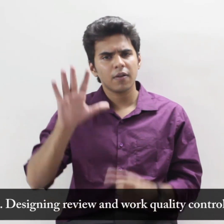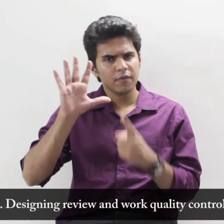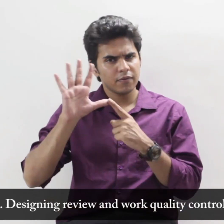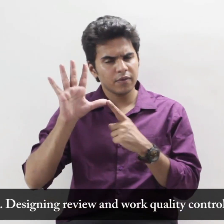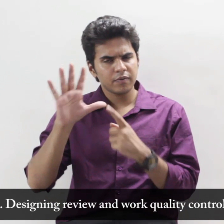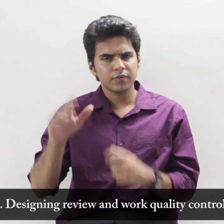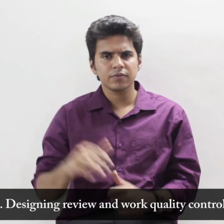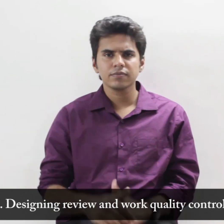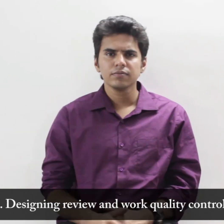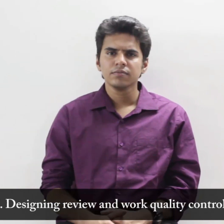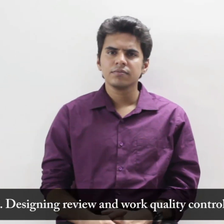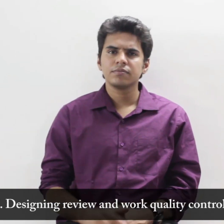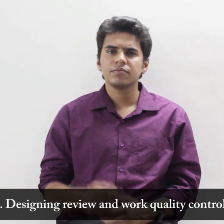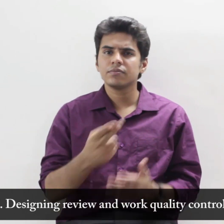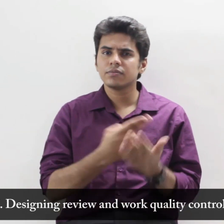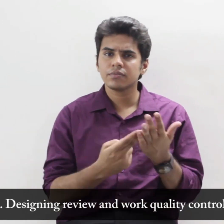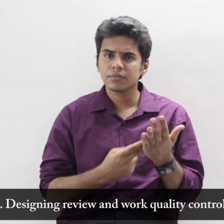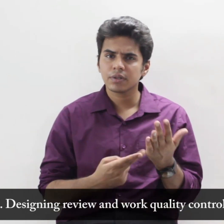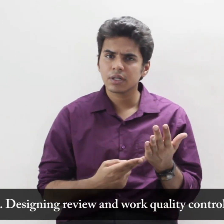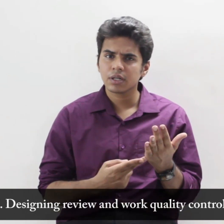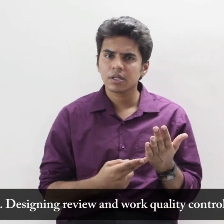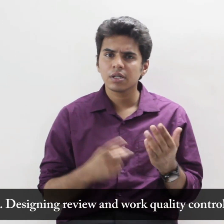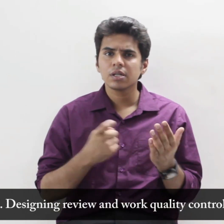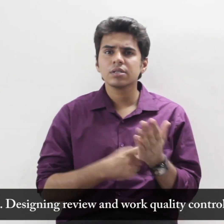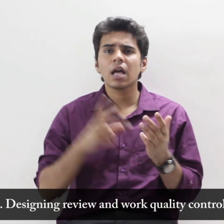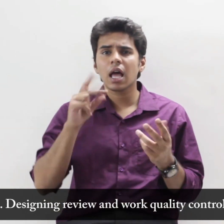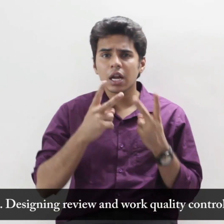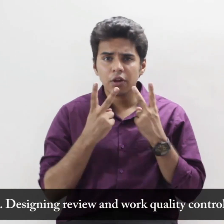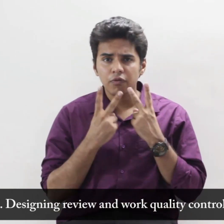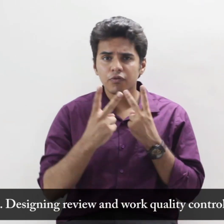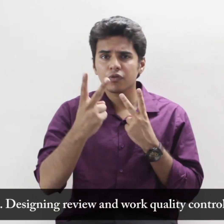Number 5. Designing review and work quality control.